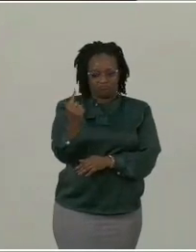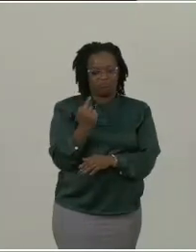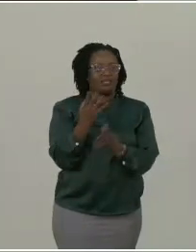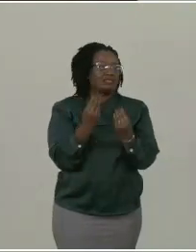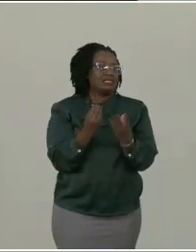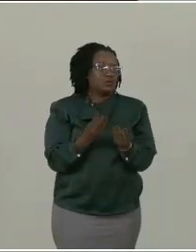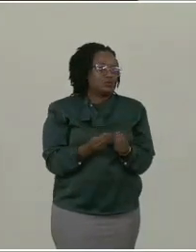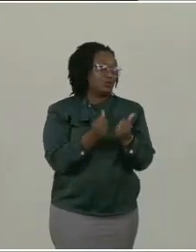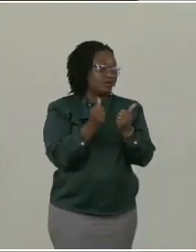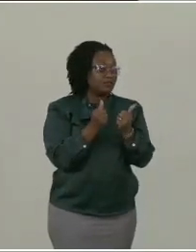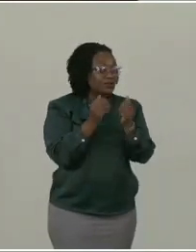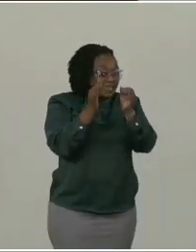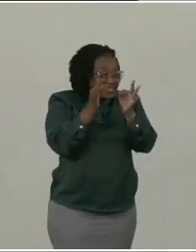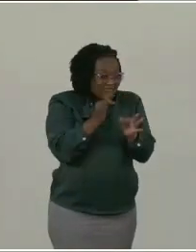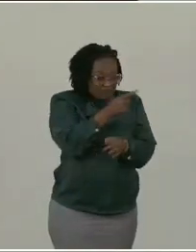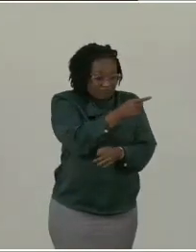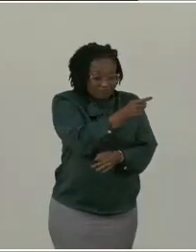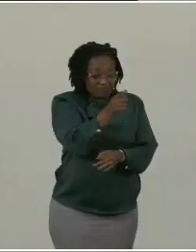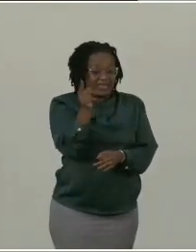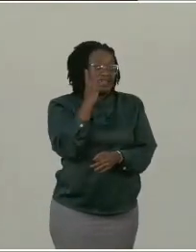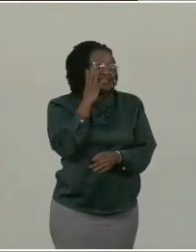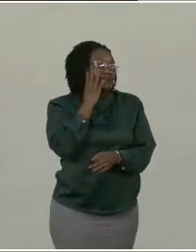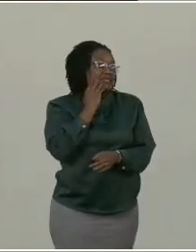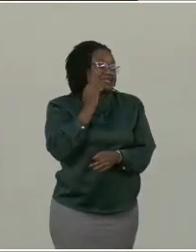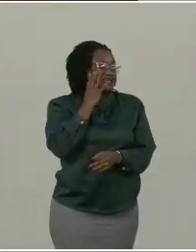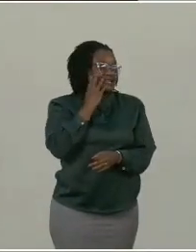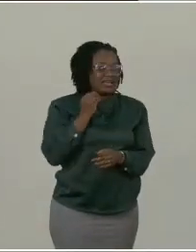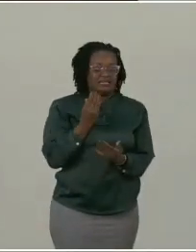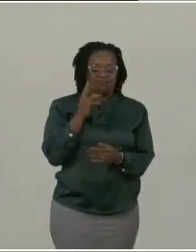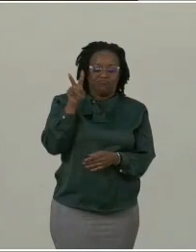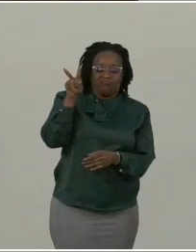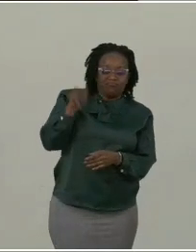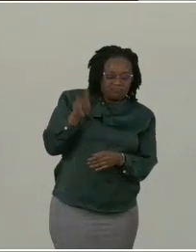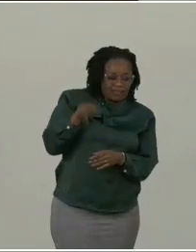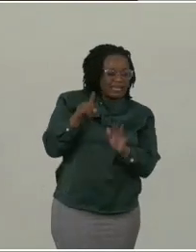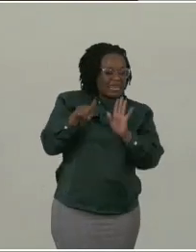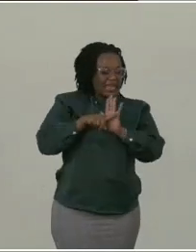So if there's anyone who had a different experience,